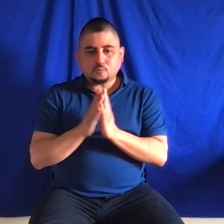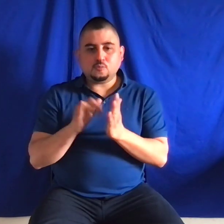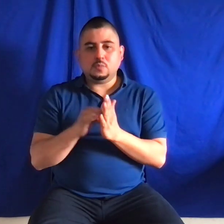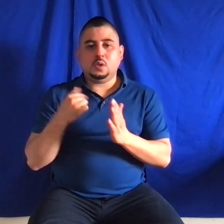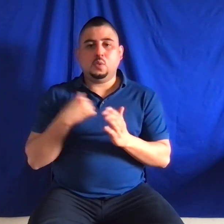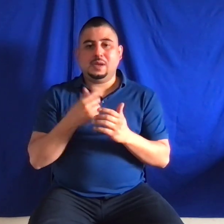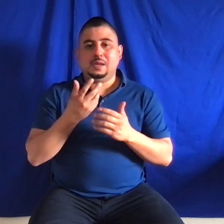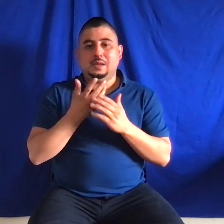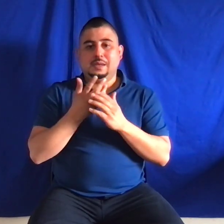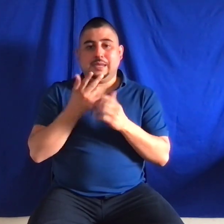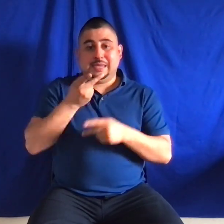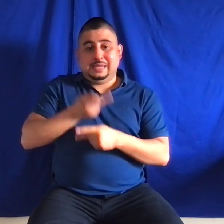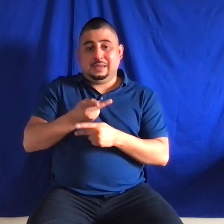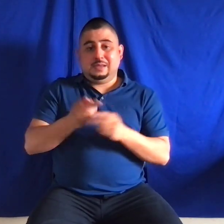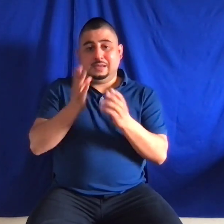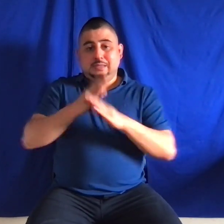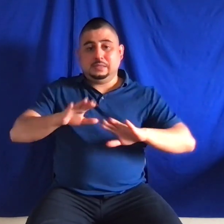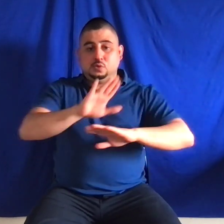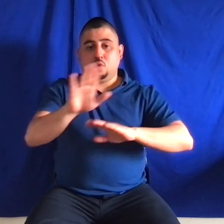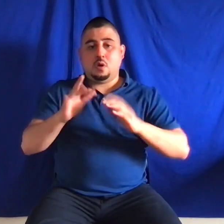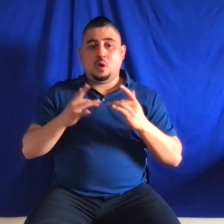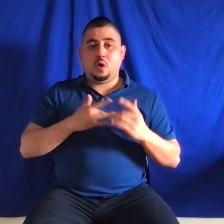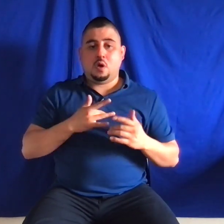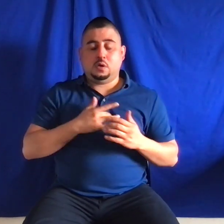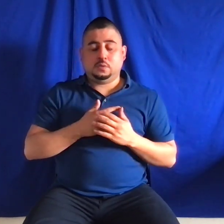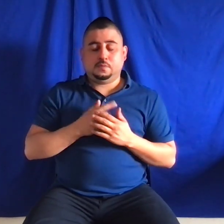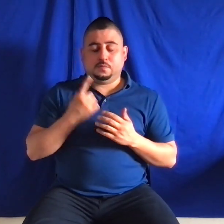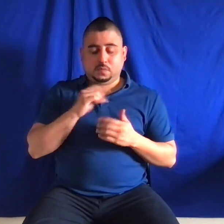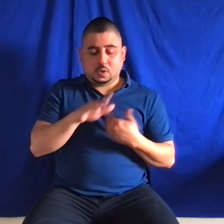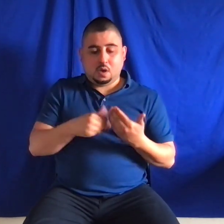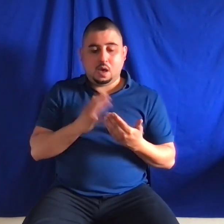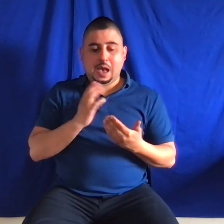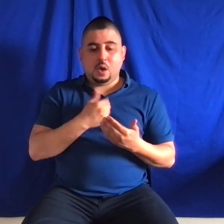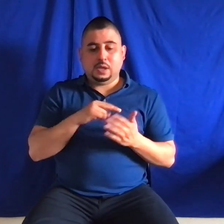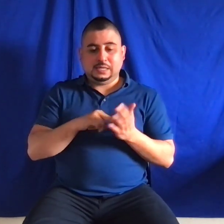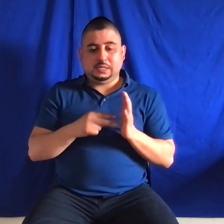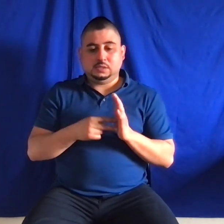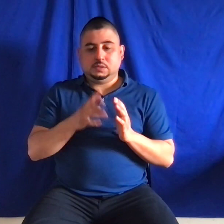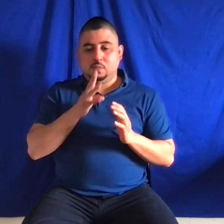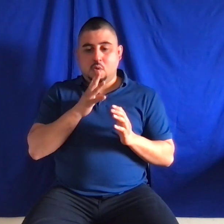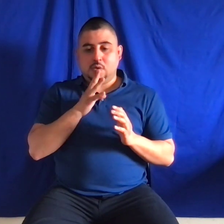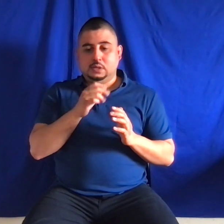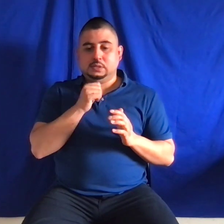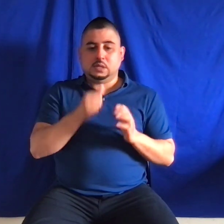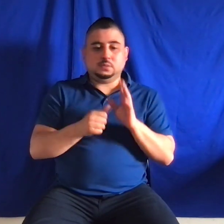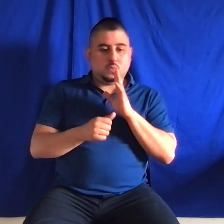in silence in our hearts, for all our intentions spoken and unspoken,